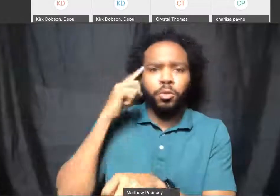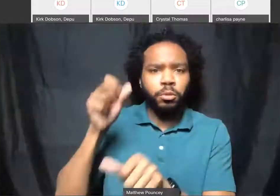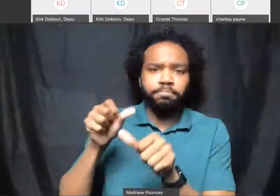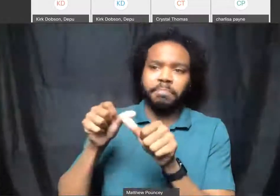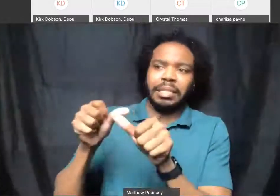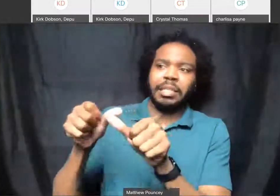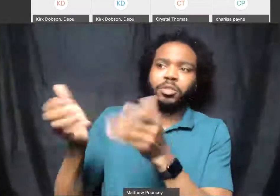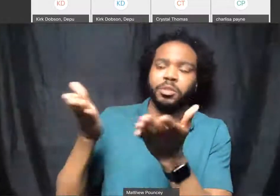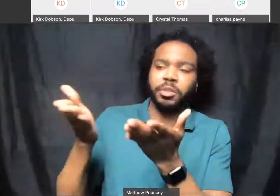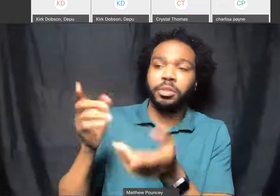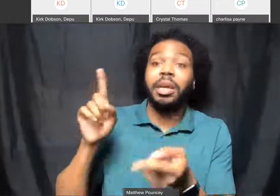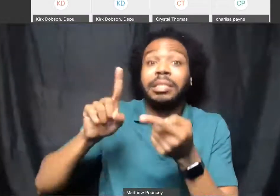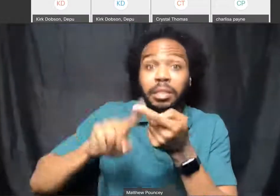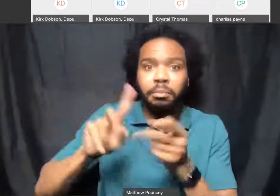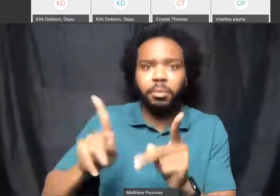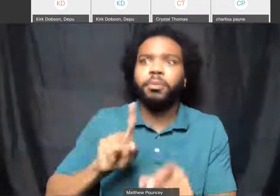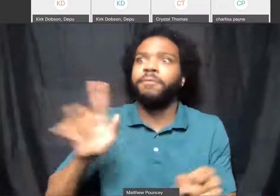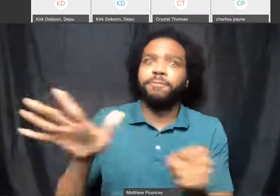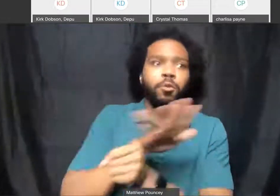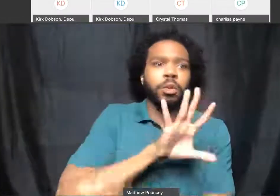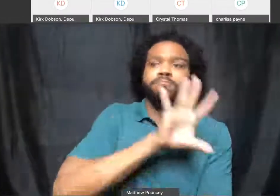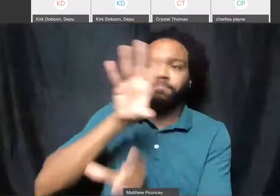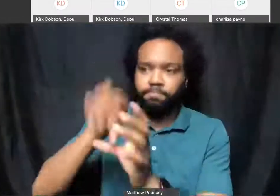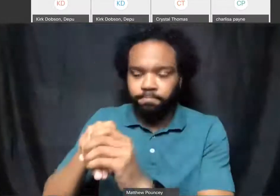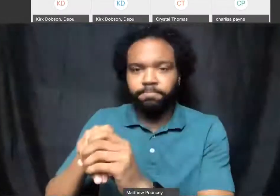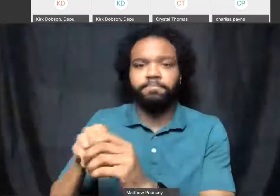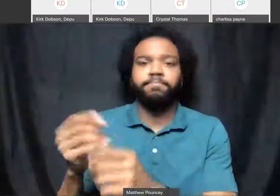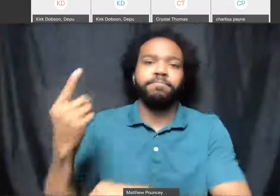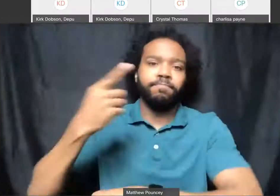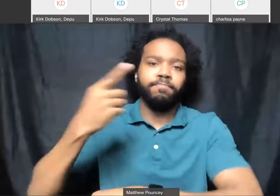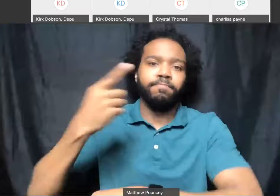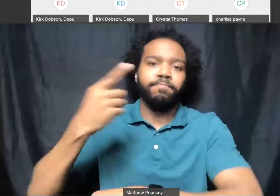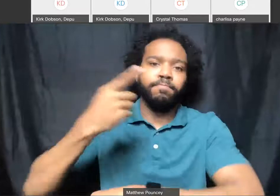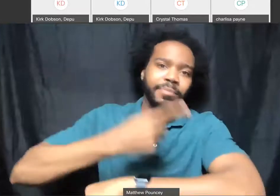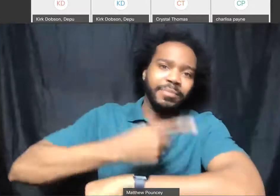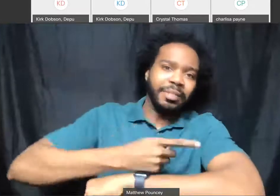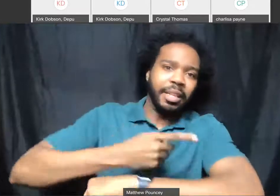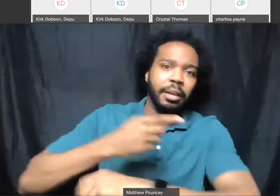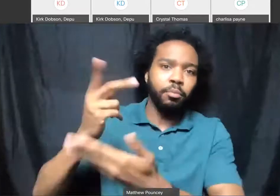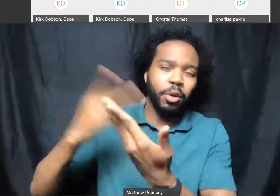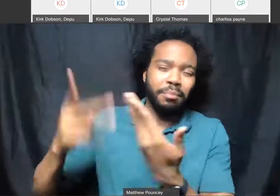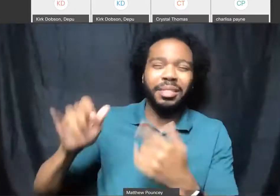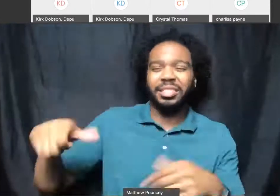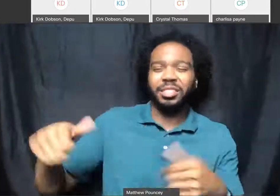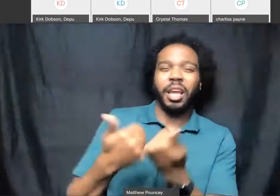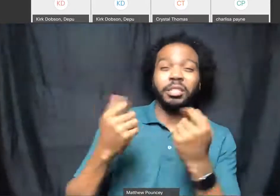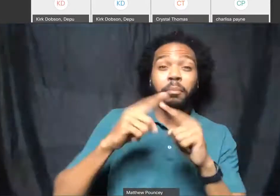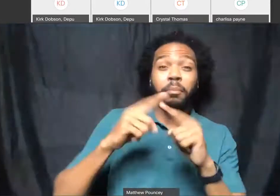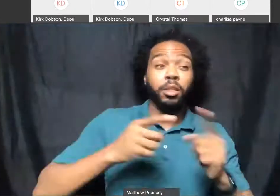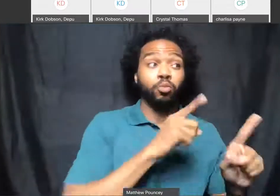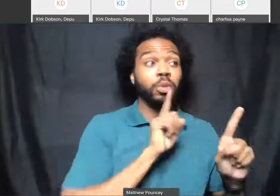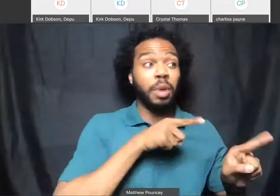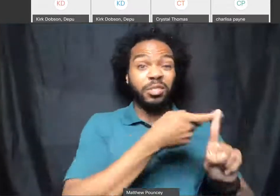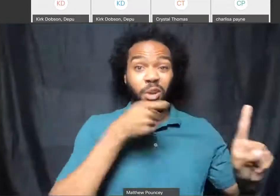really fully re-engage in day much more challenging. But the response from CMS on that was that there